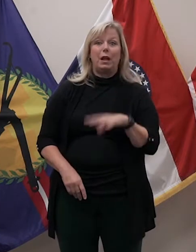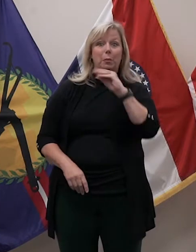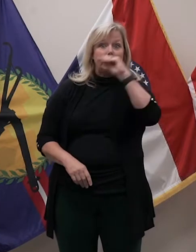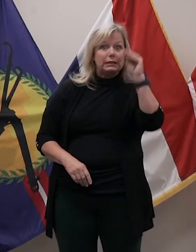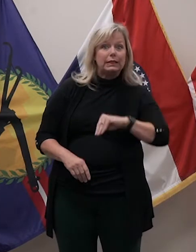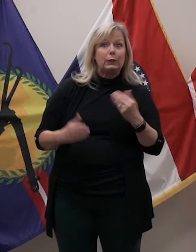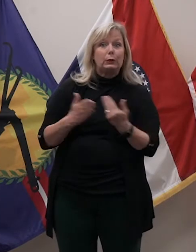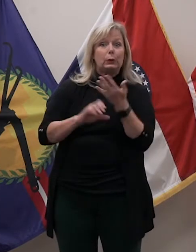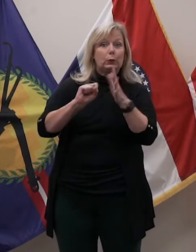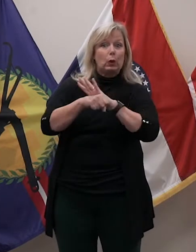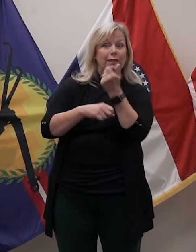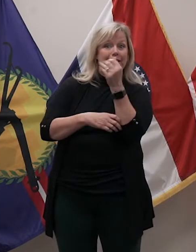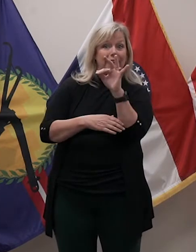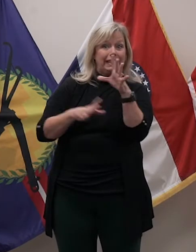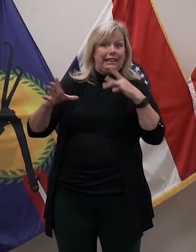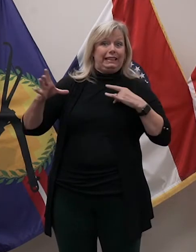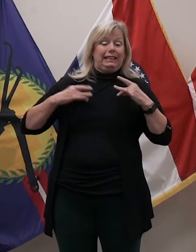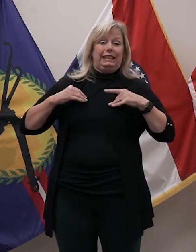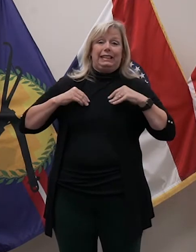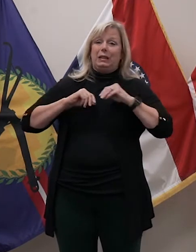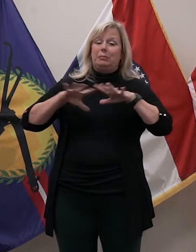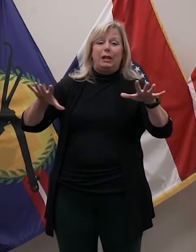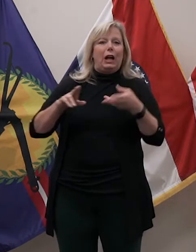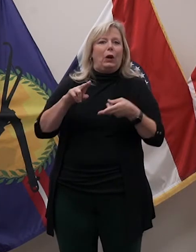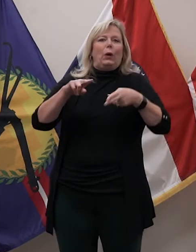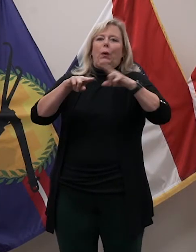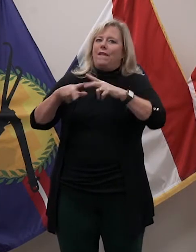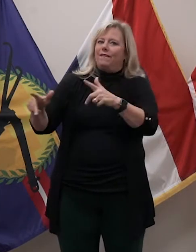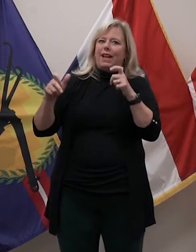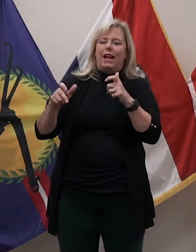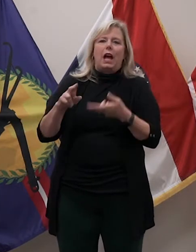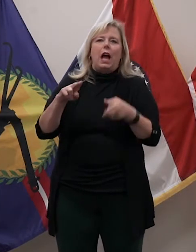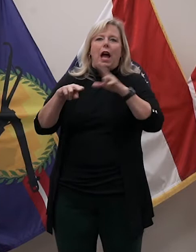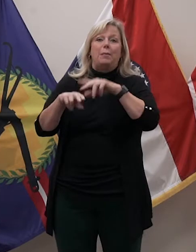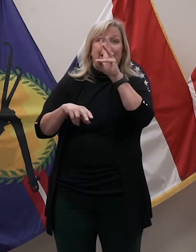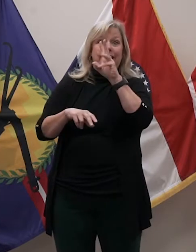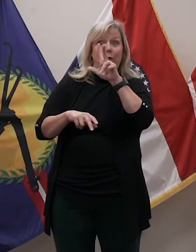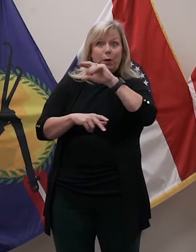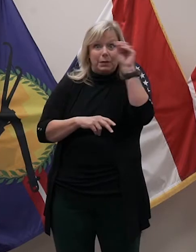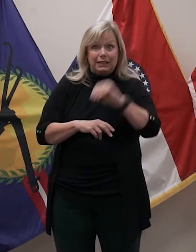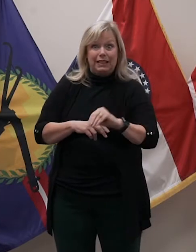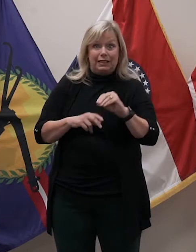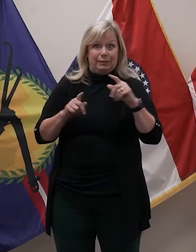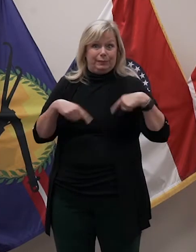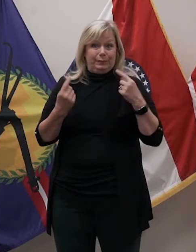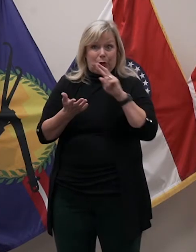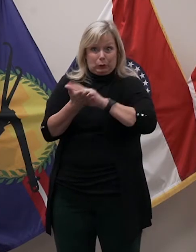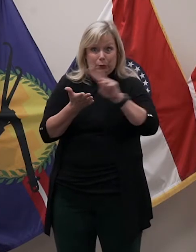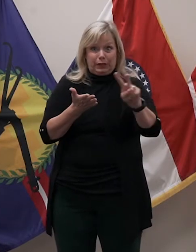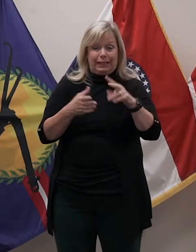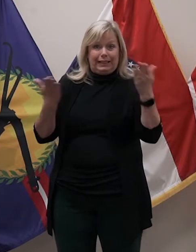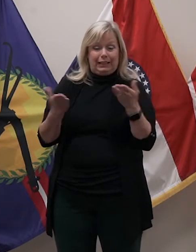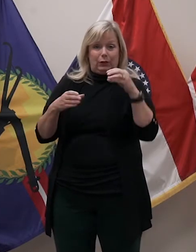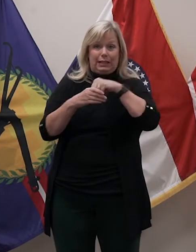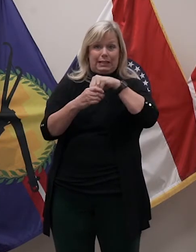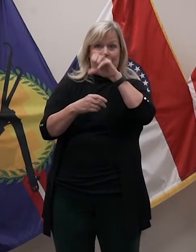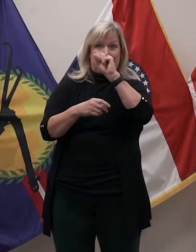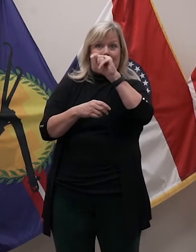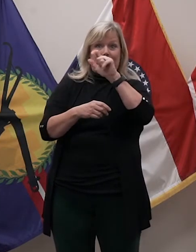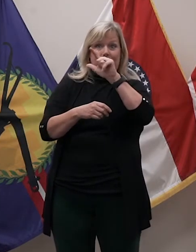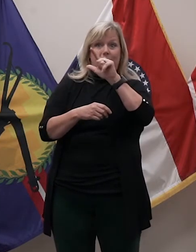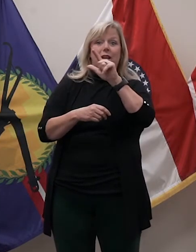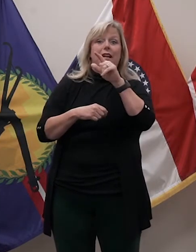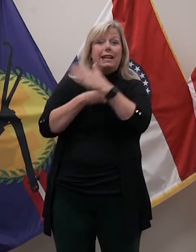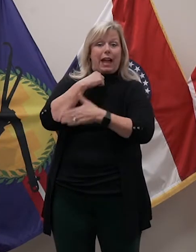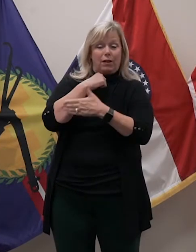new COVID-19 infections is rising quickly. It's up 63% over the last 2 weeks in St. Louis County, and